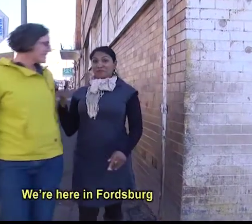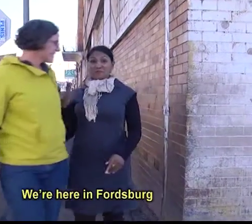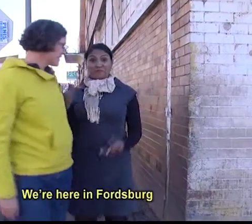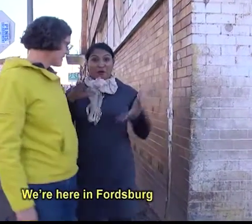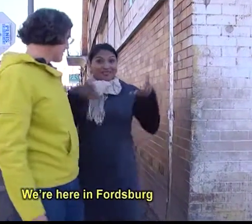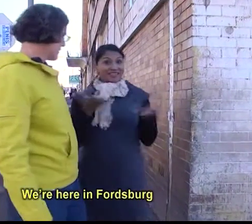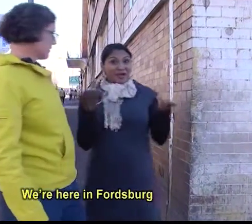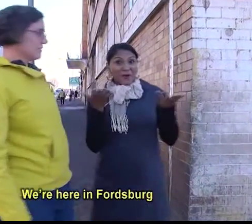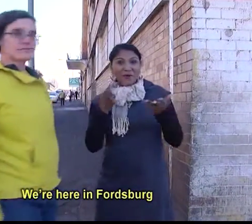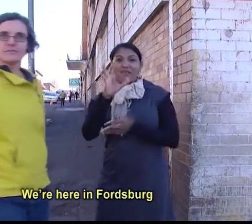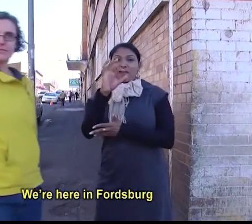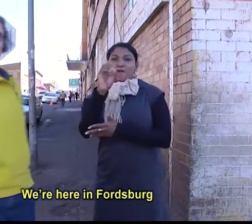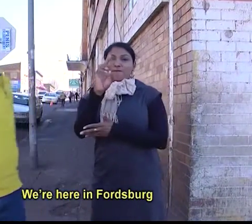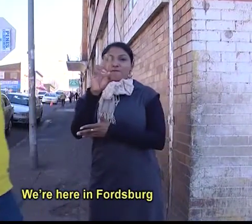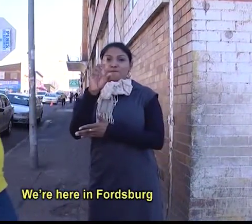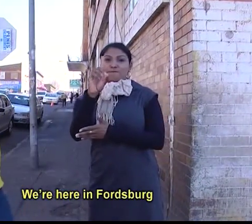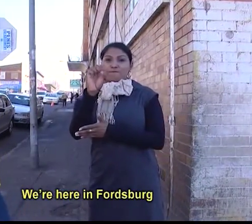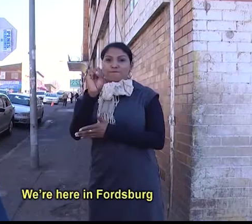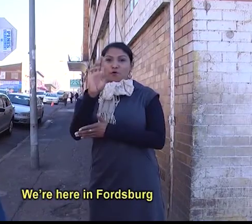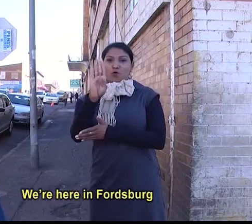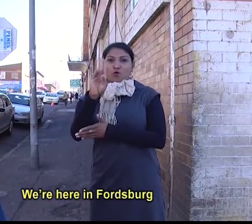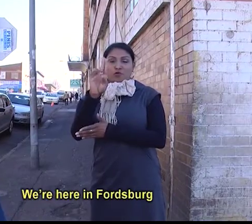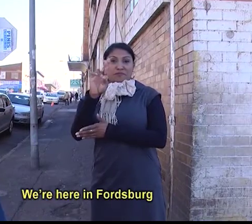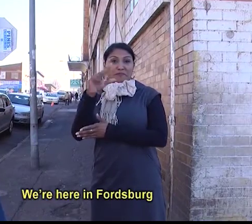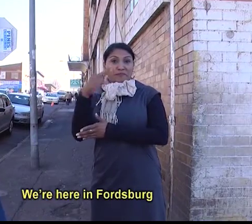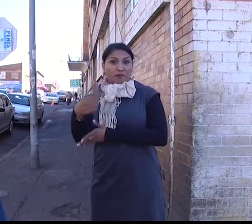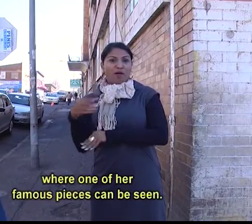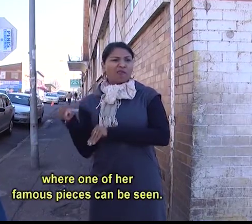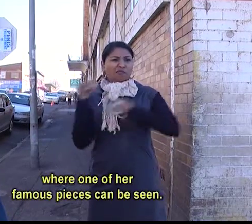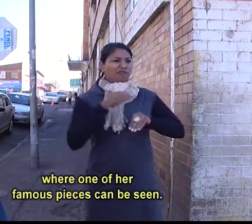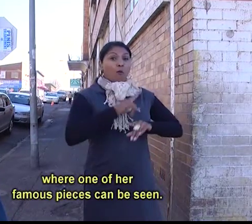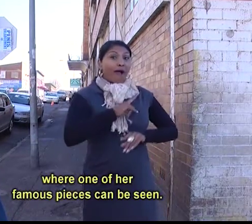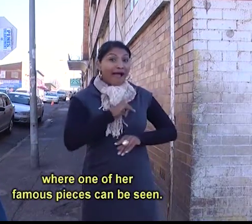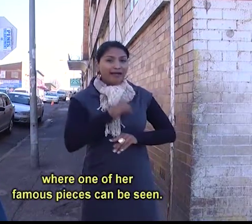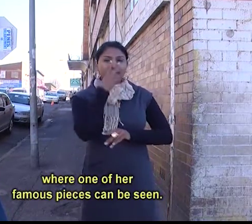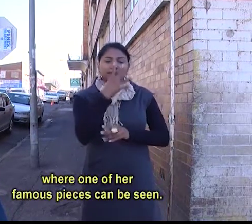We're here in Fordsburg, where one of her famous pieces can be seen.